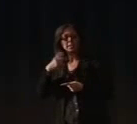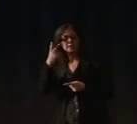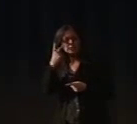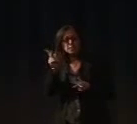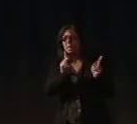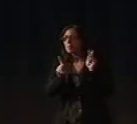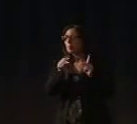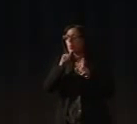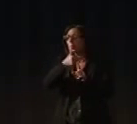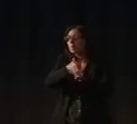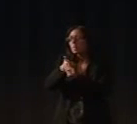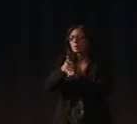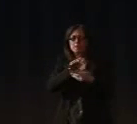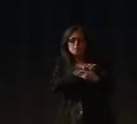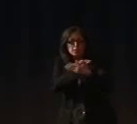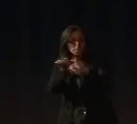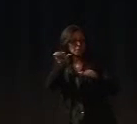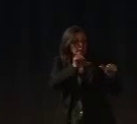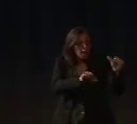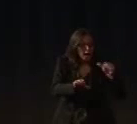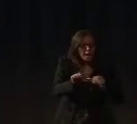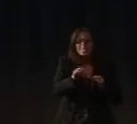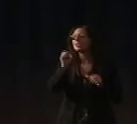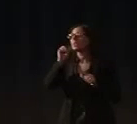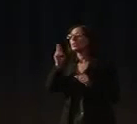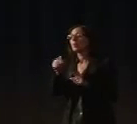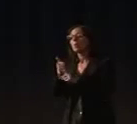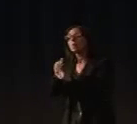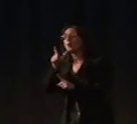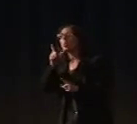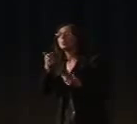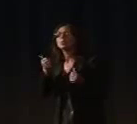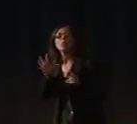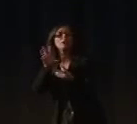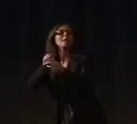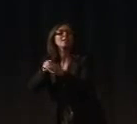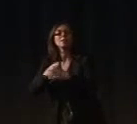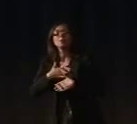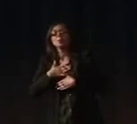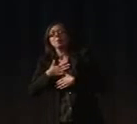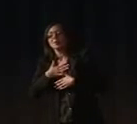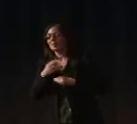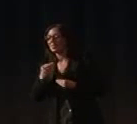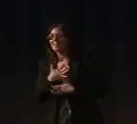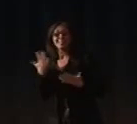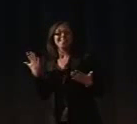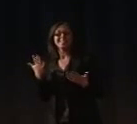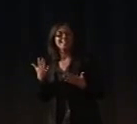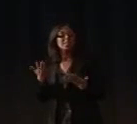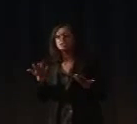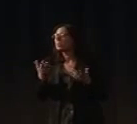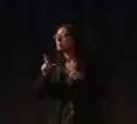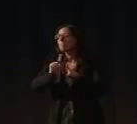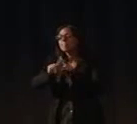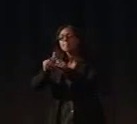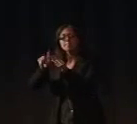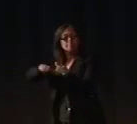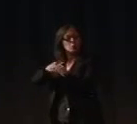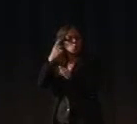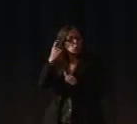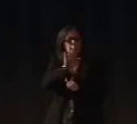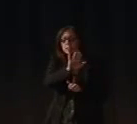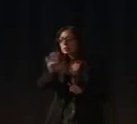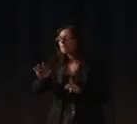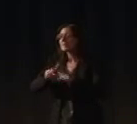sort of more joyful way with different type of concerns to make themselves sensitive to